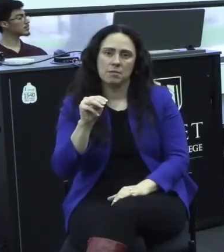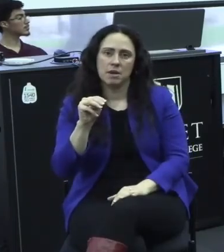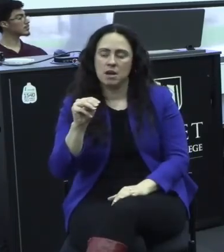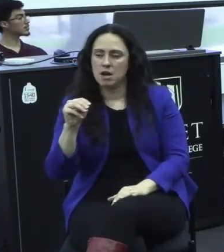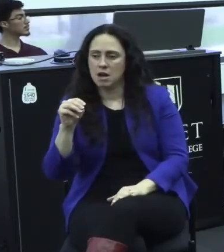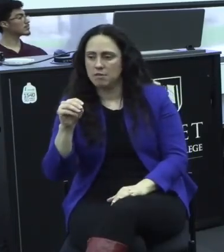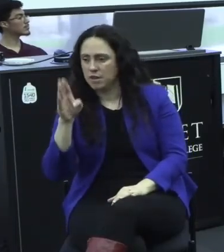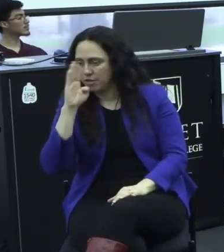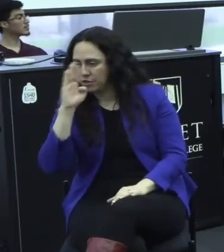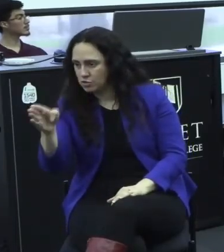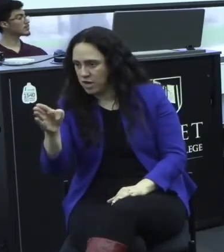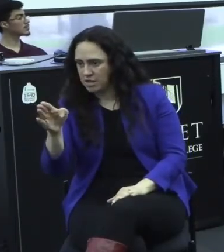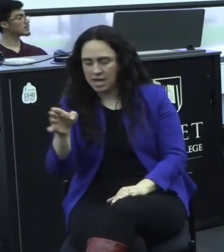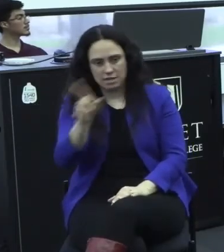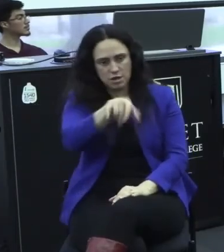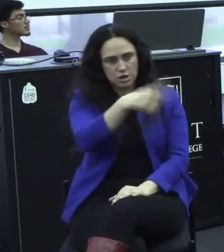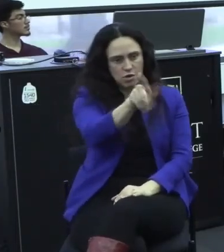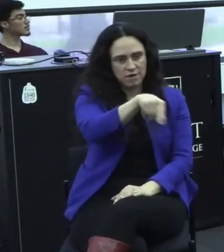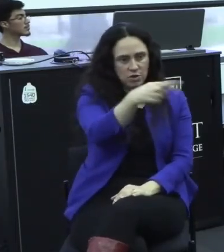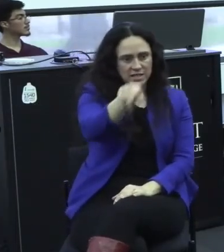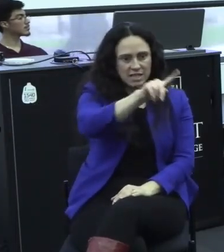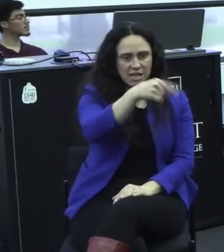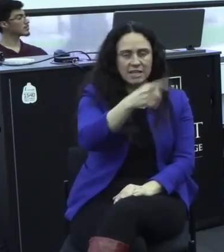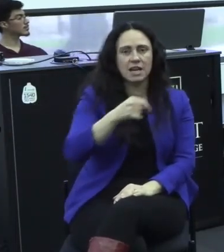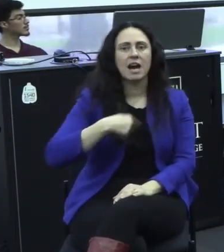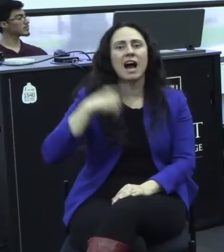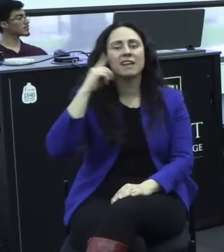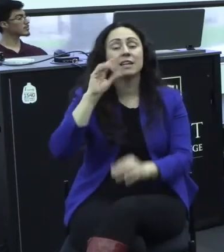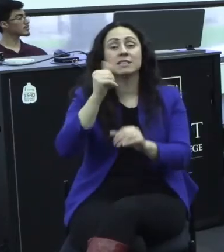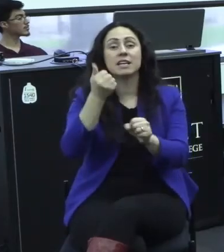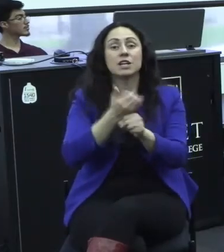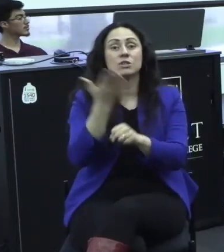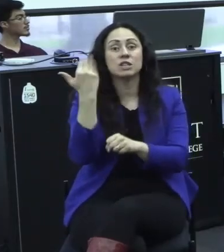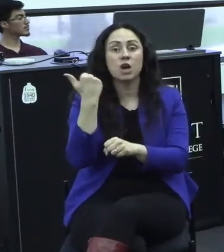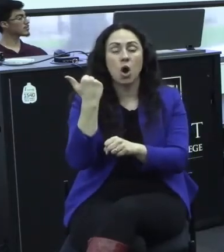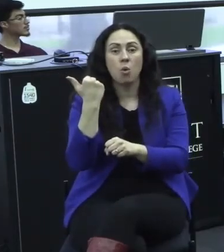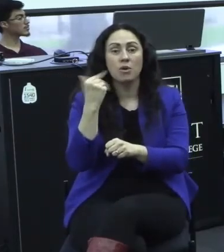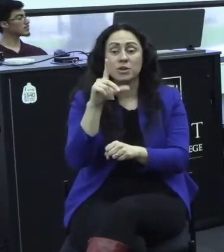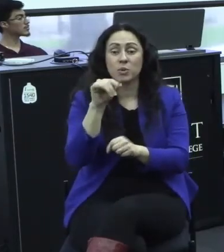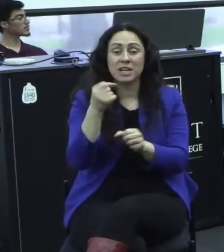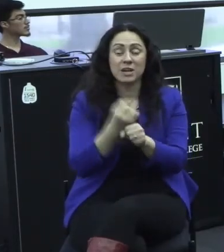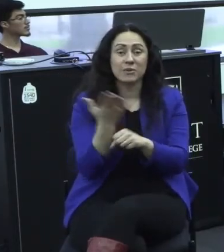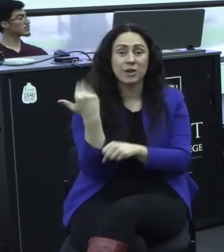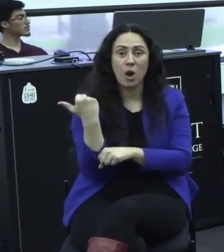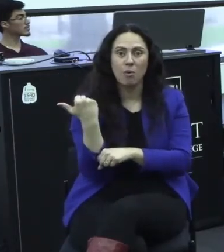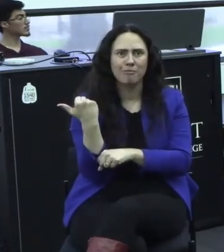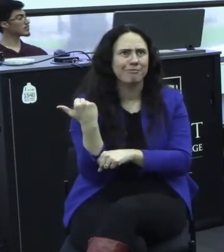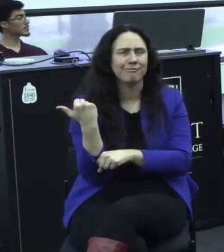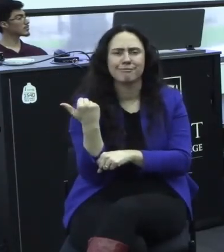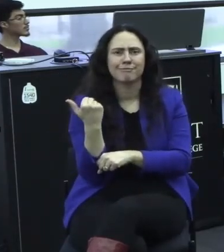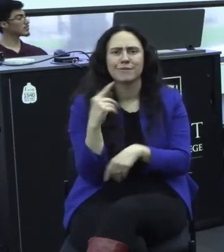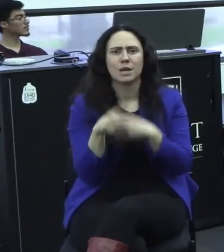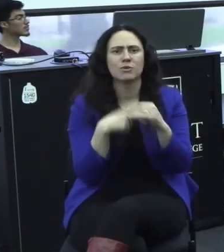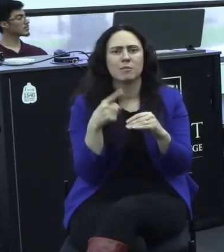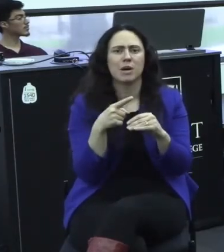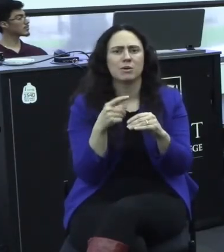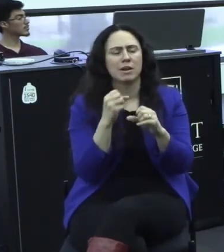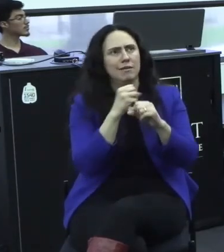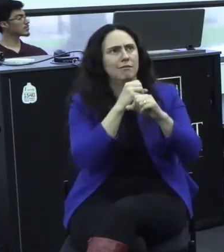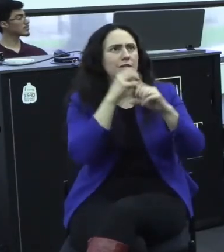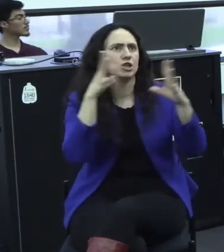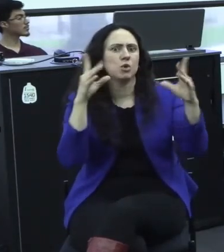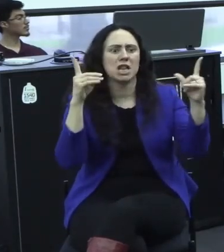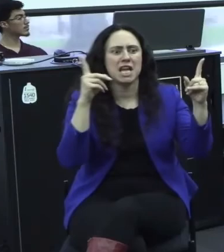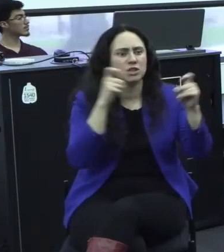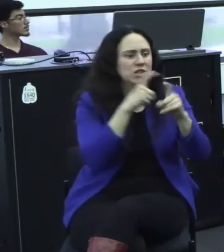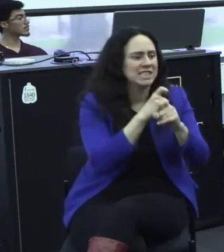the curvy crazy line. I think 10 years ago, 15, 20 years ago, it was all about that visual intricacy. And you